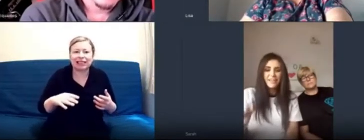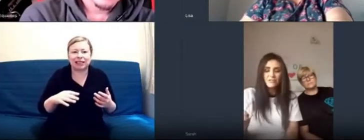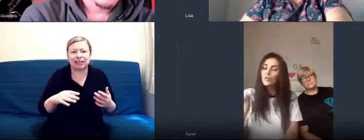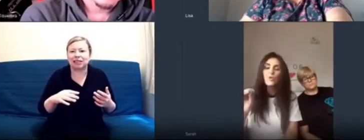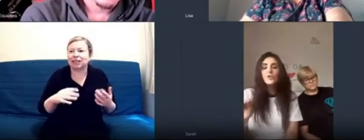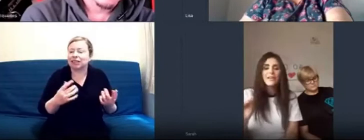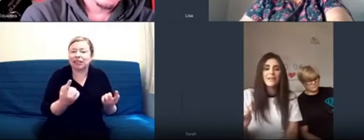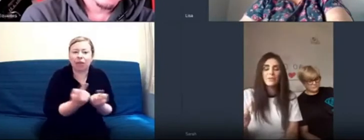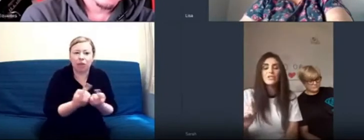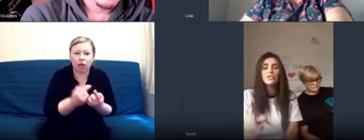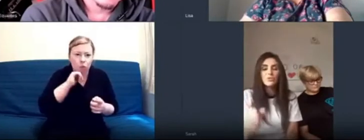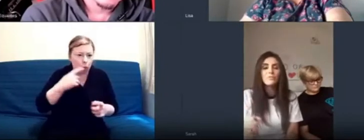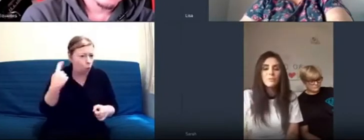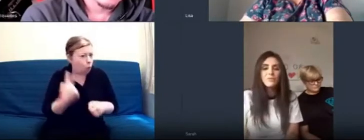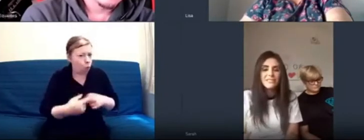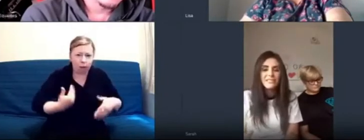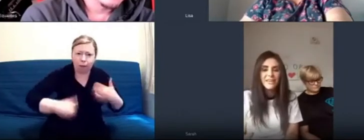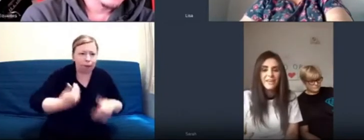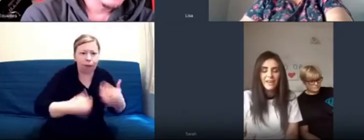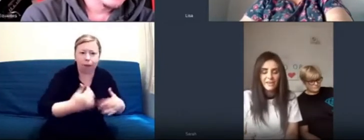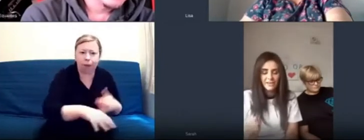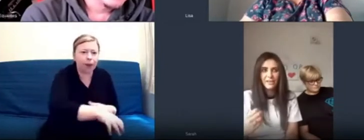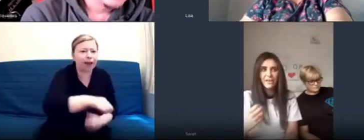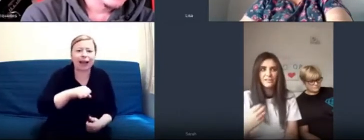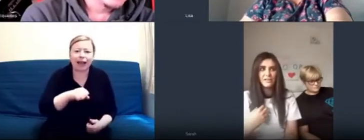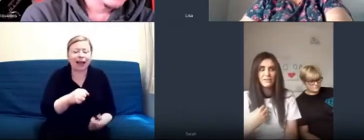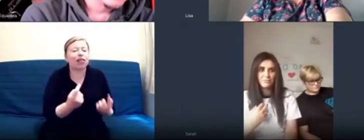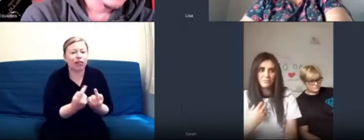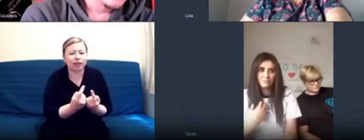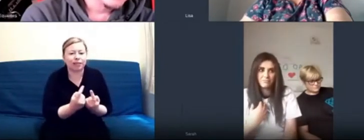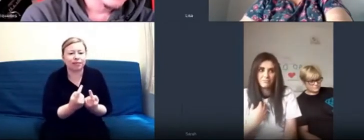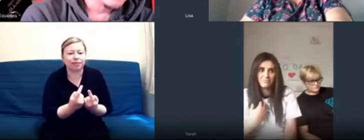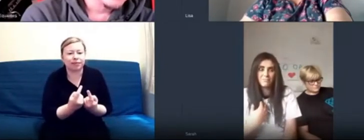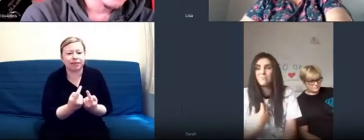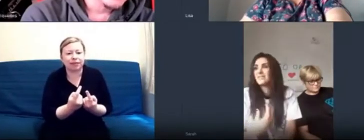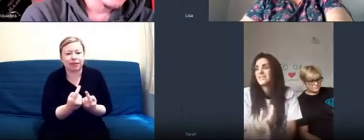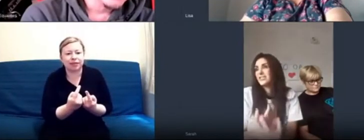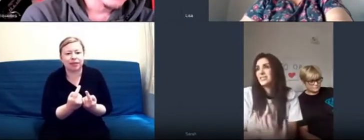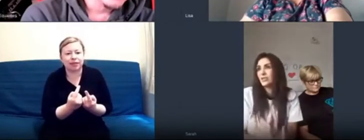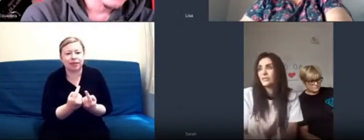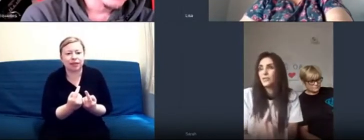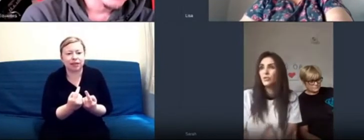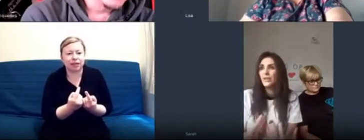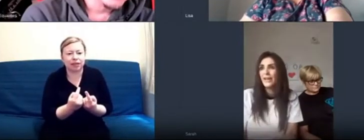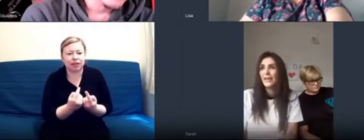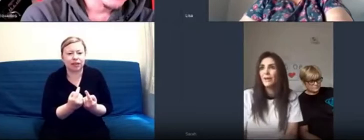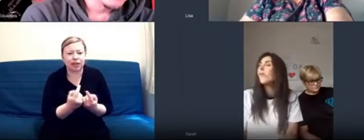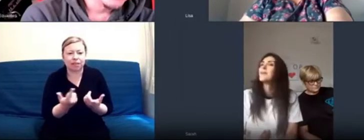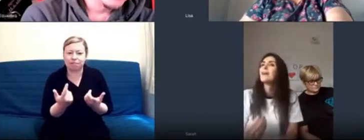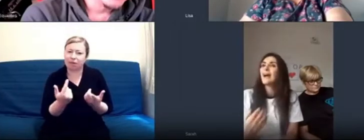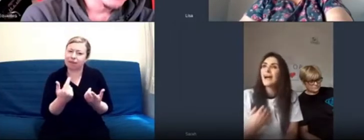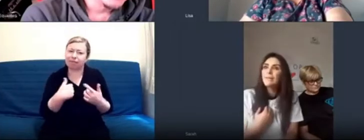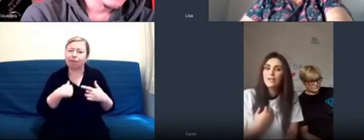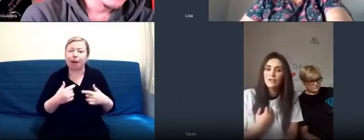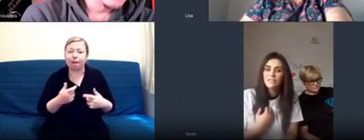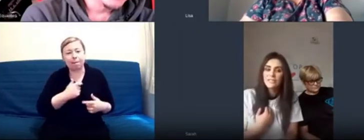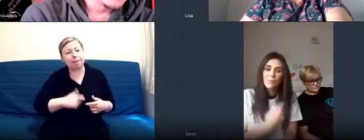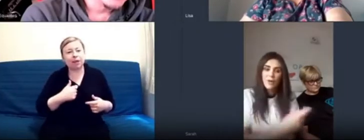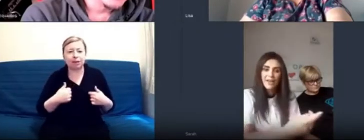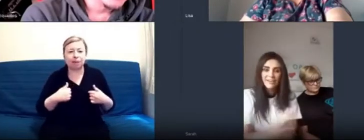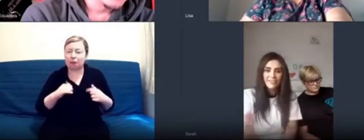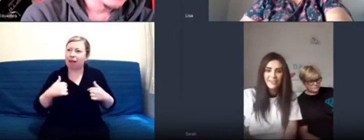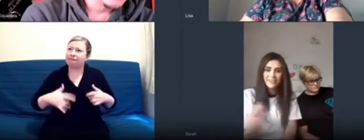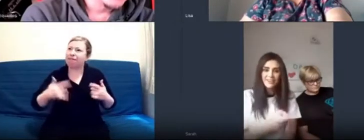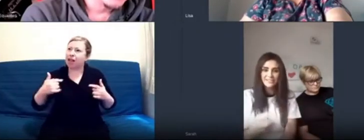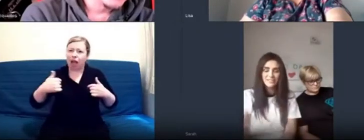to get it. You'll go and get it because you know that people need it. And as just the sort of soul that I am, I might not need